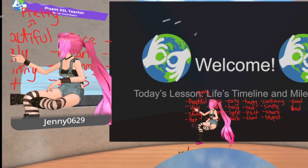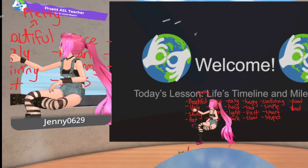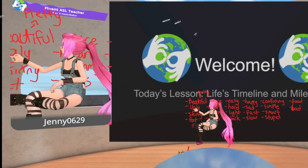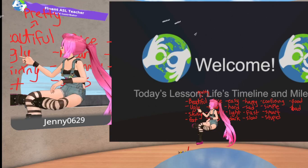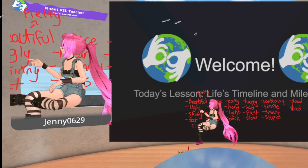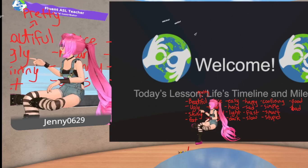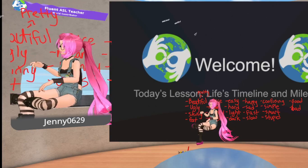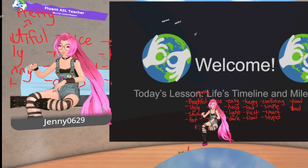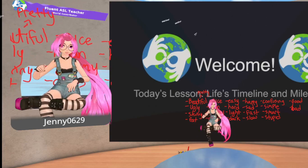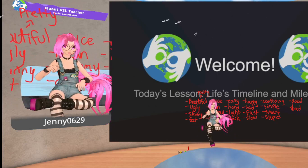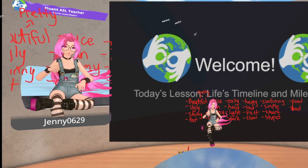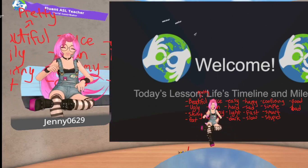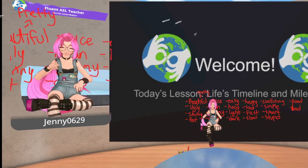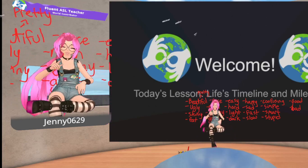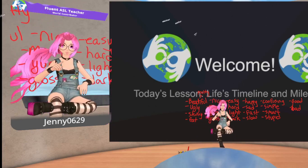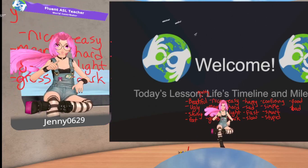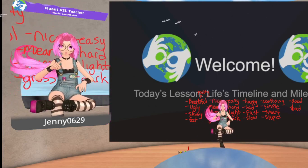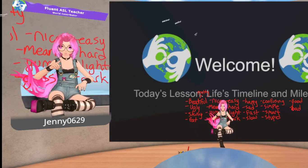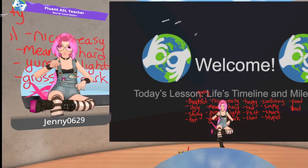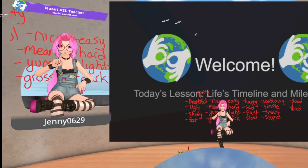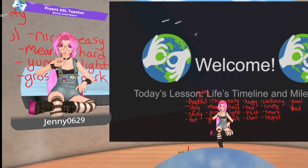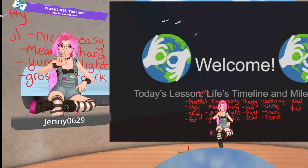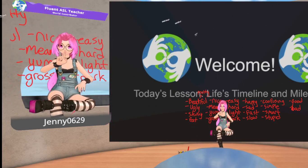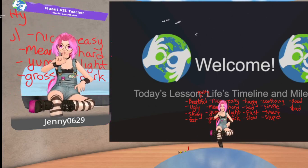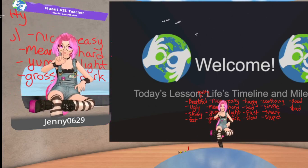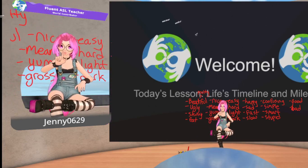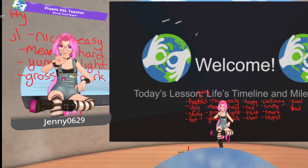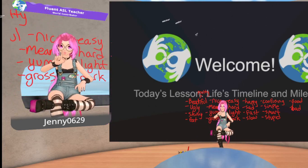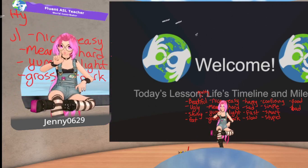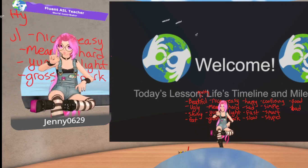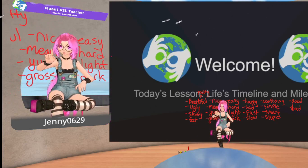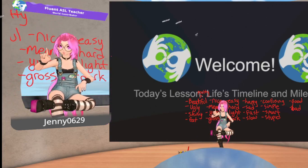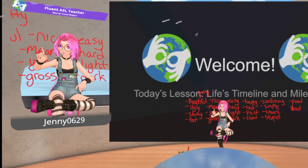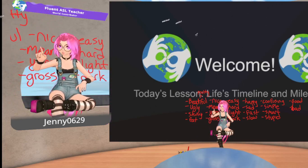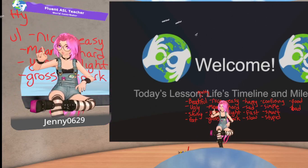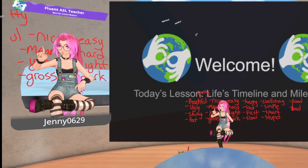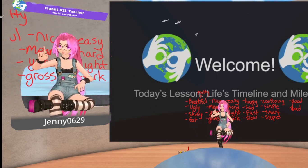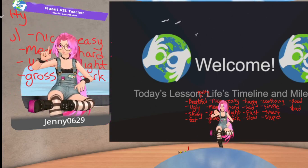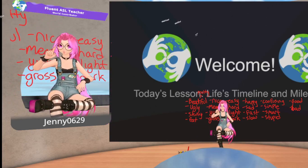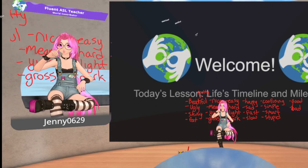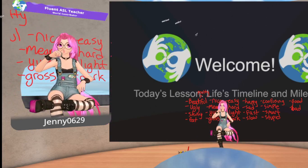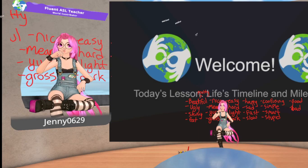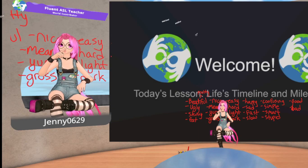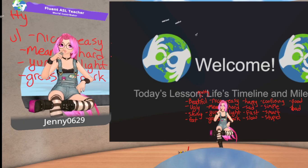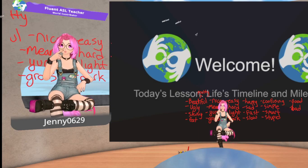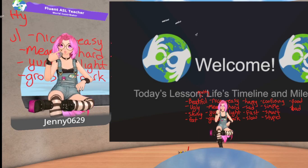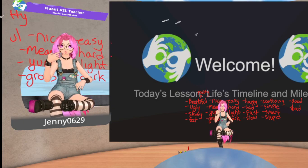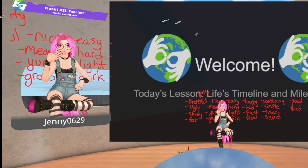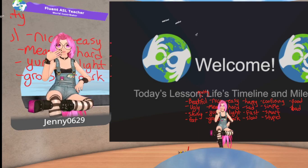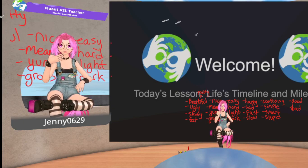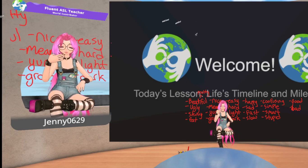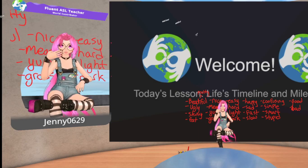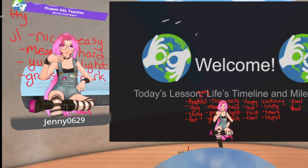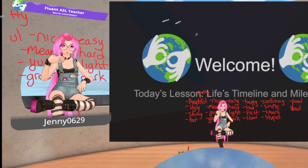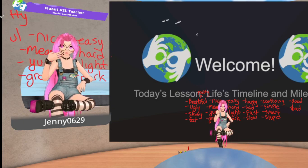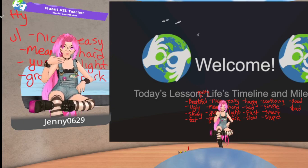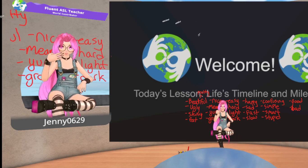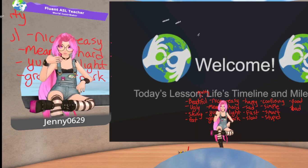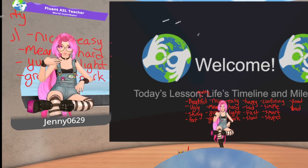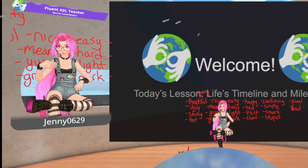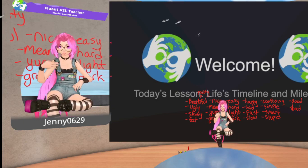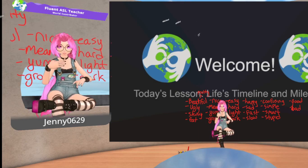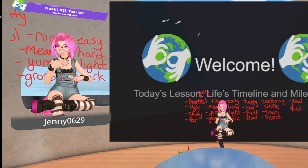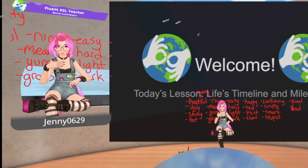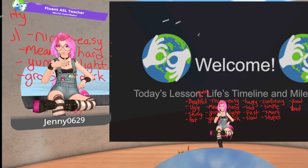ugly. Ugly. There's two ways to sign this. You're going to have a pointer finger with both ways. And imagine somebody with a bunch of